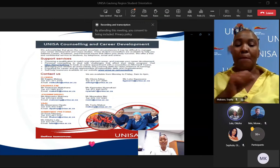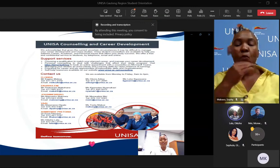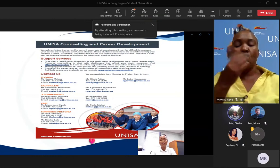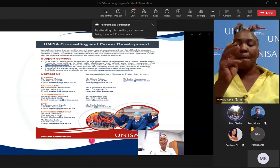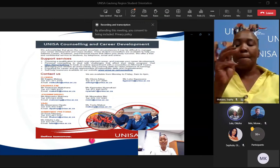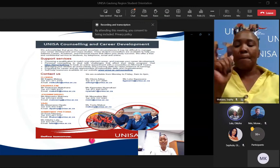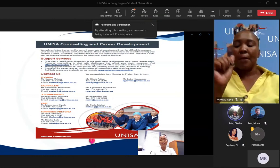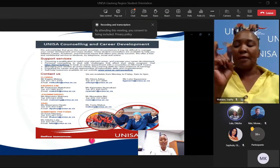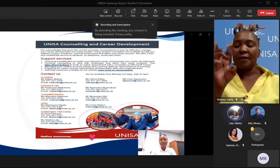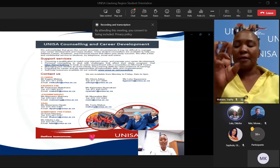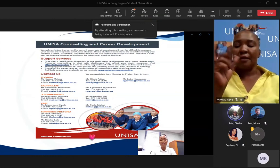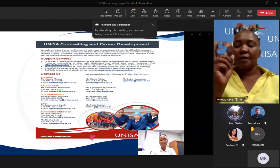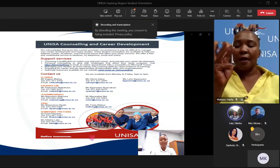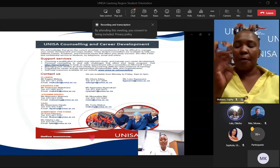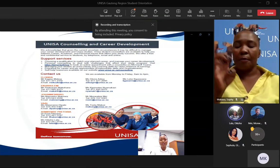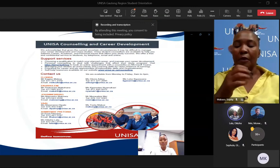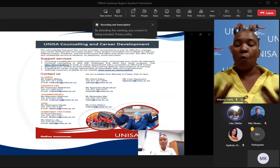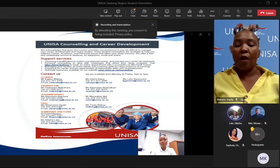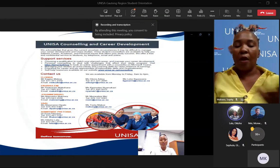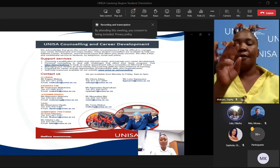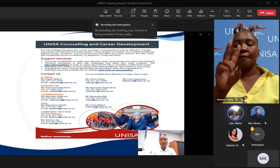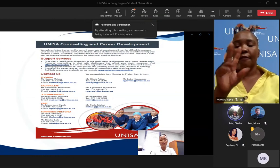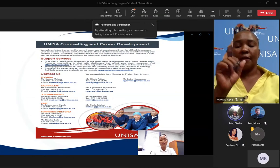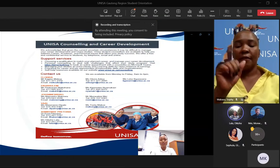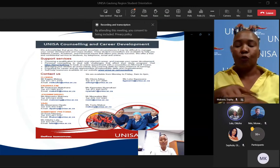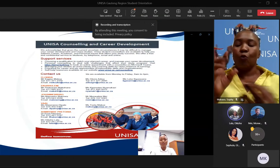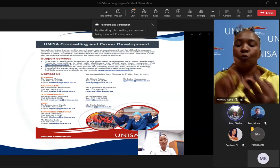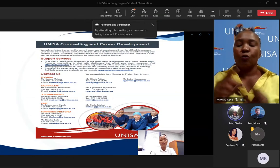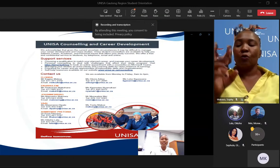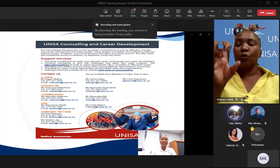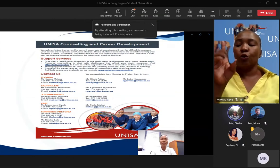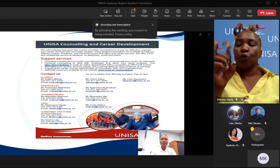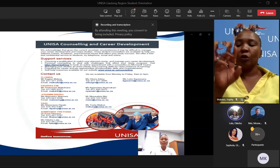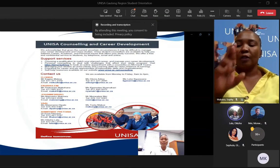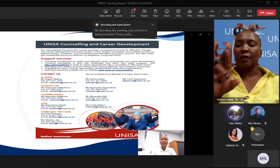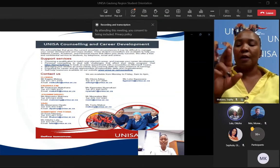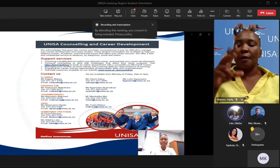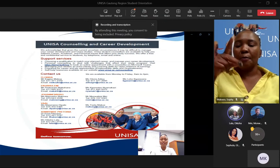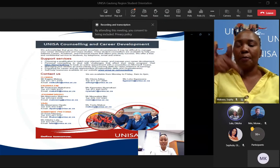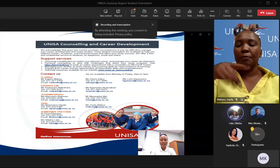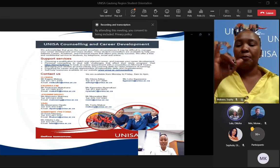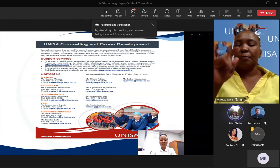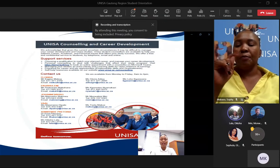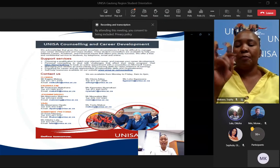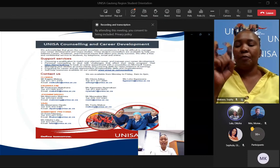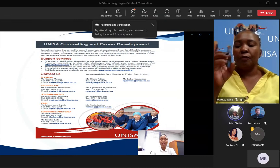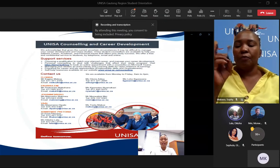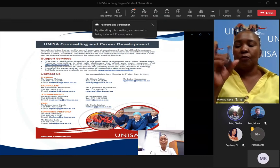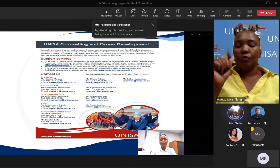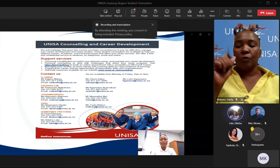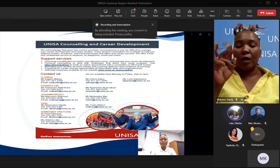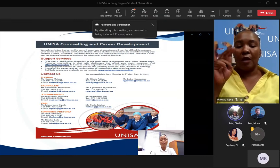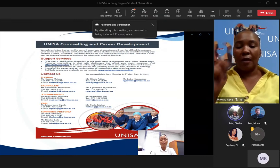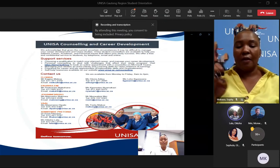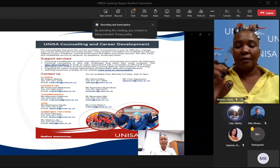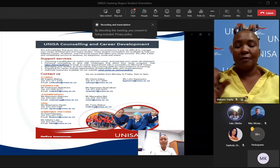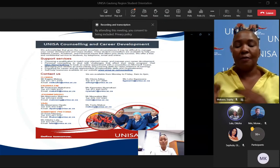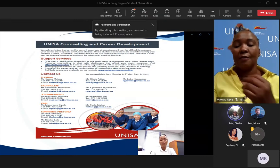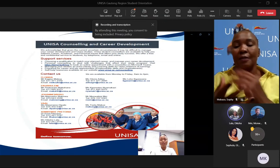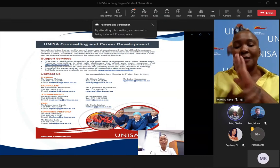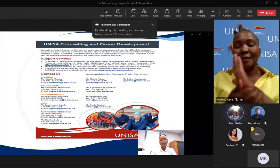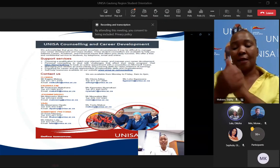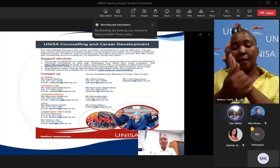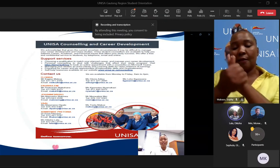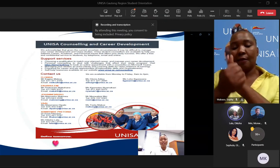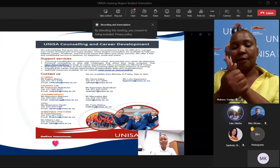in Val and uh Dr biswa I mean who is our head of counseling and she's based in Sunnyside and